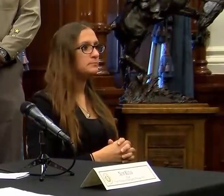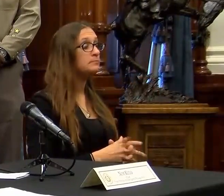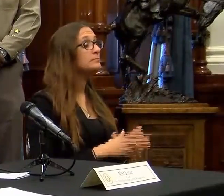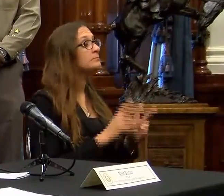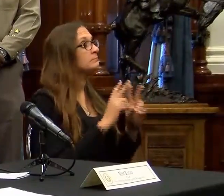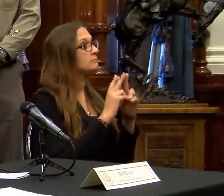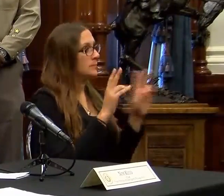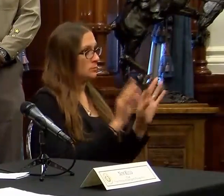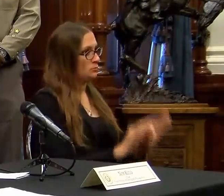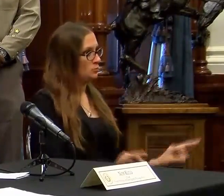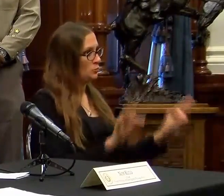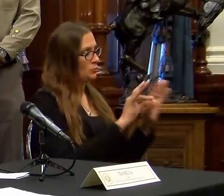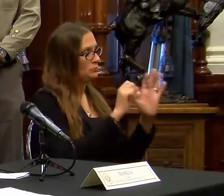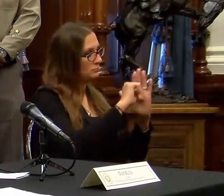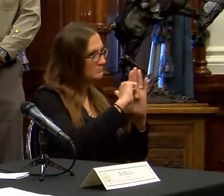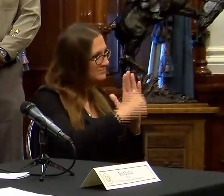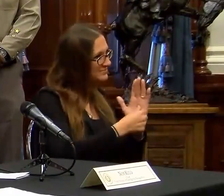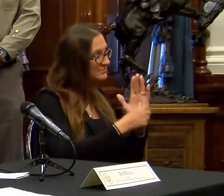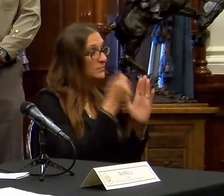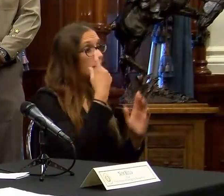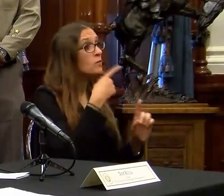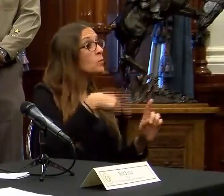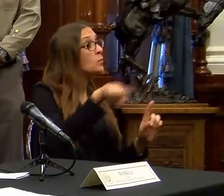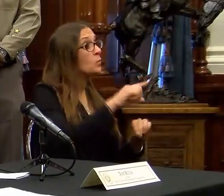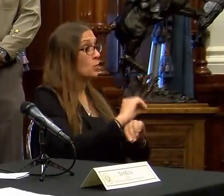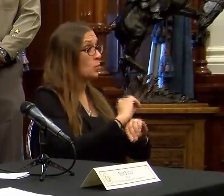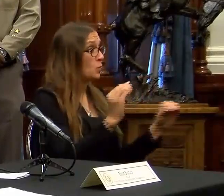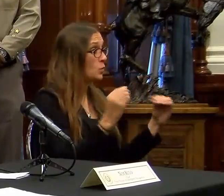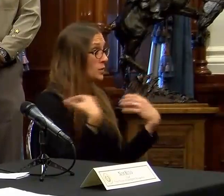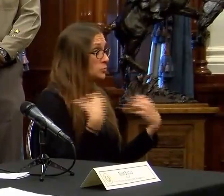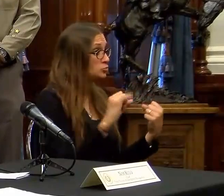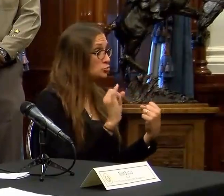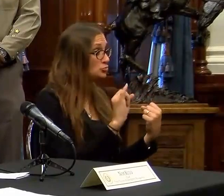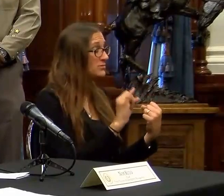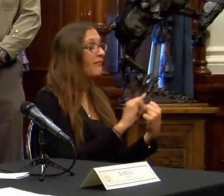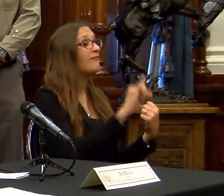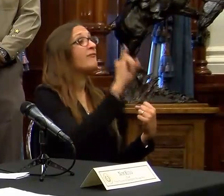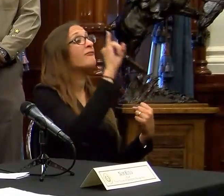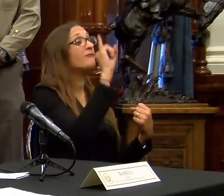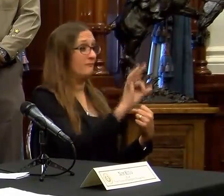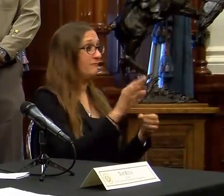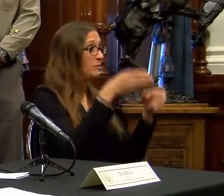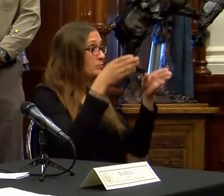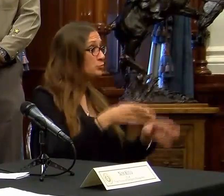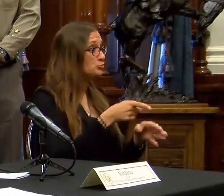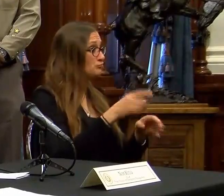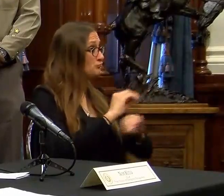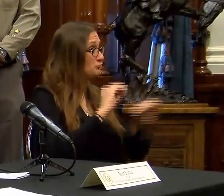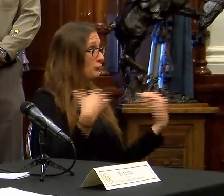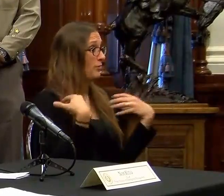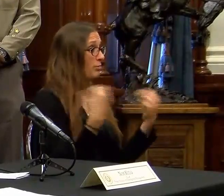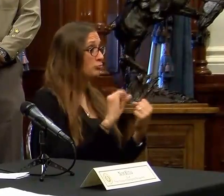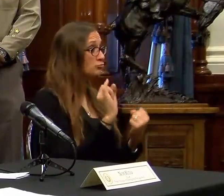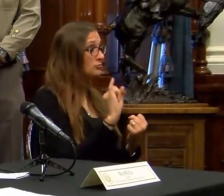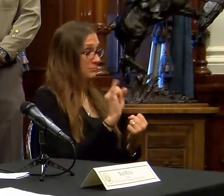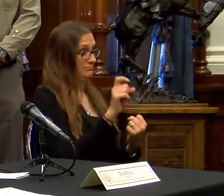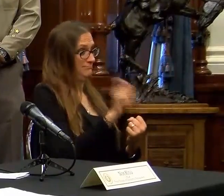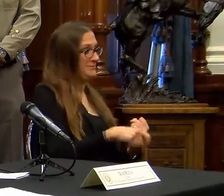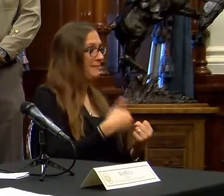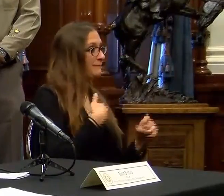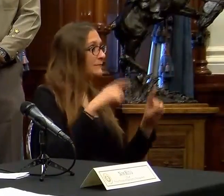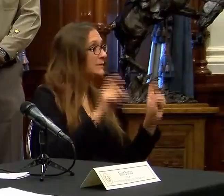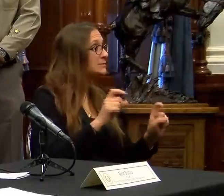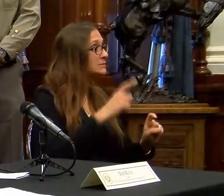Very importantly, for the uninsured, if an uninsured person needs testing